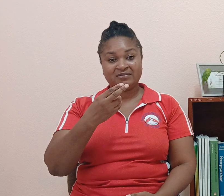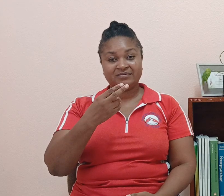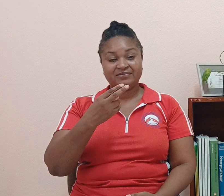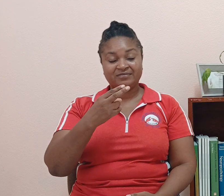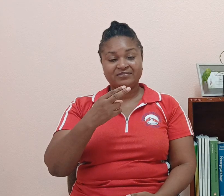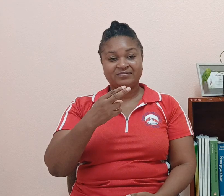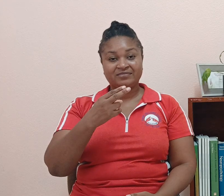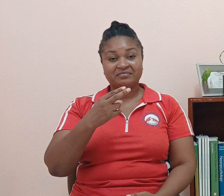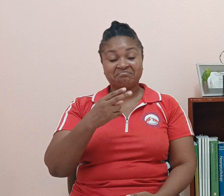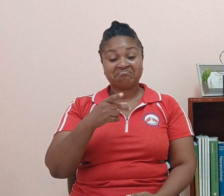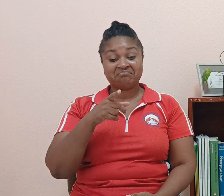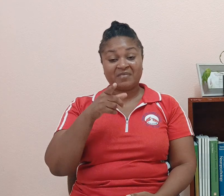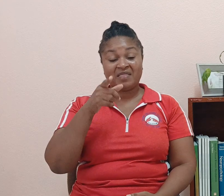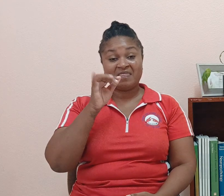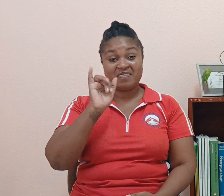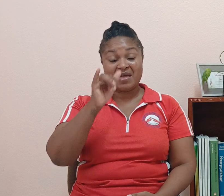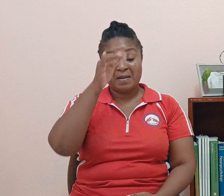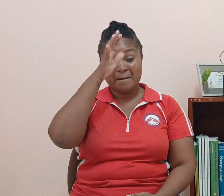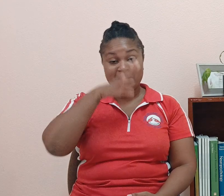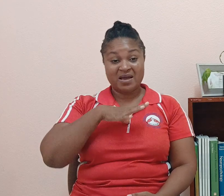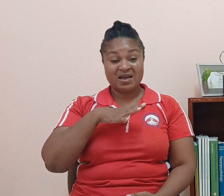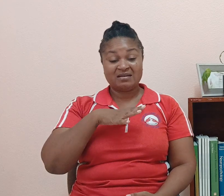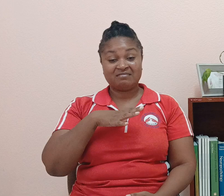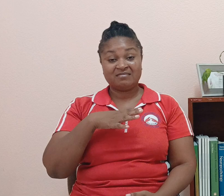who had a wife named Naomi